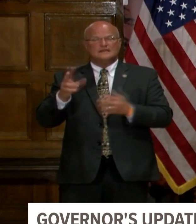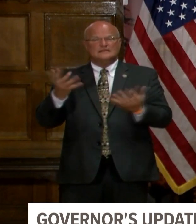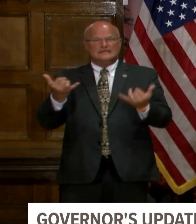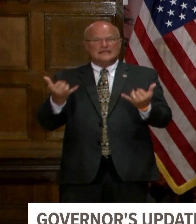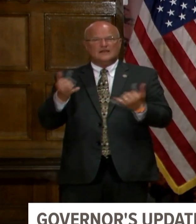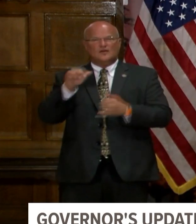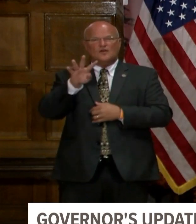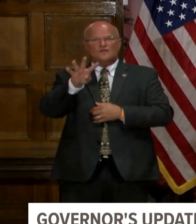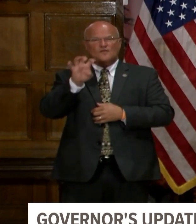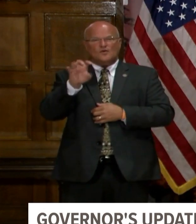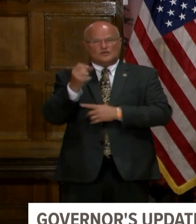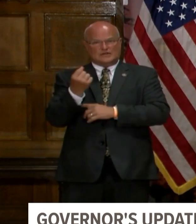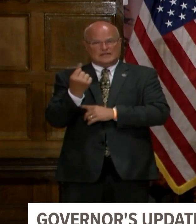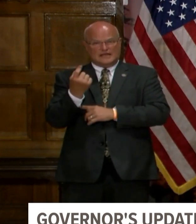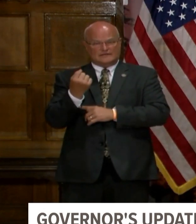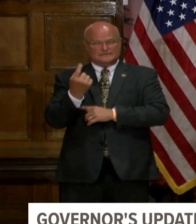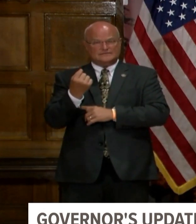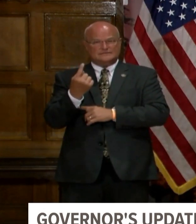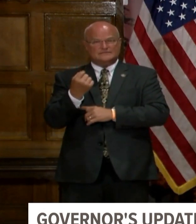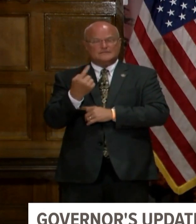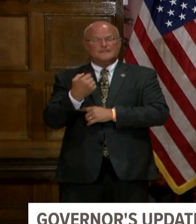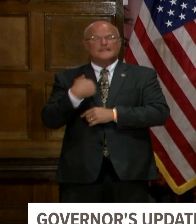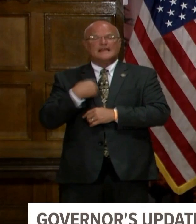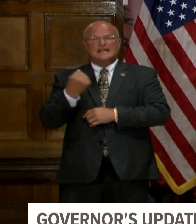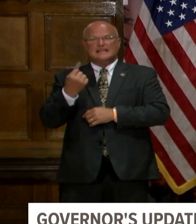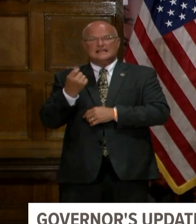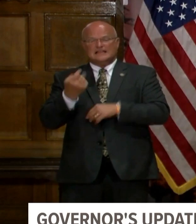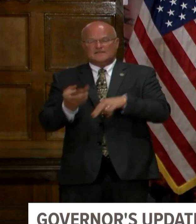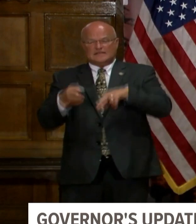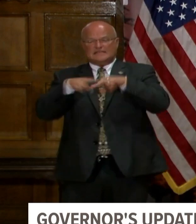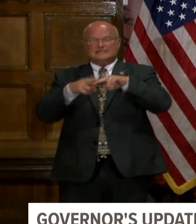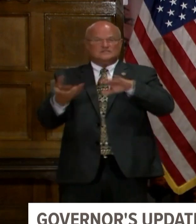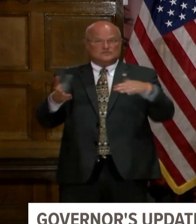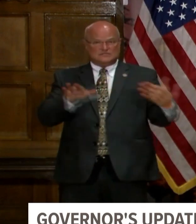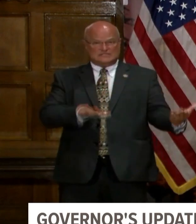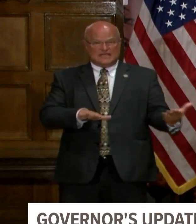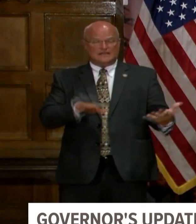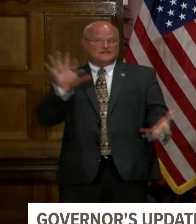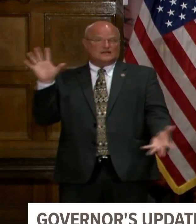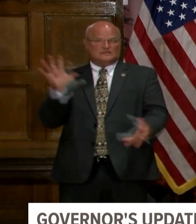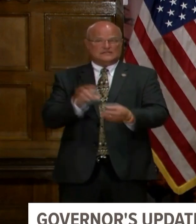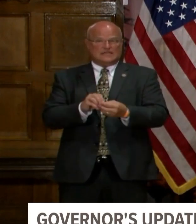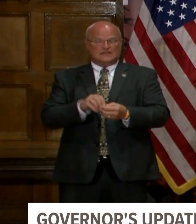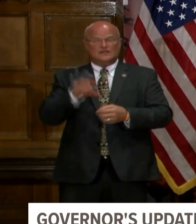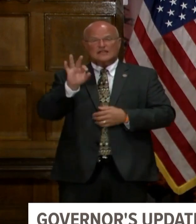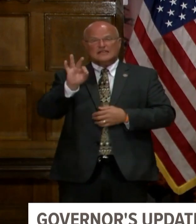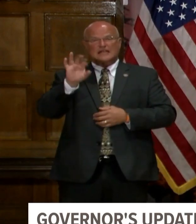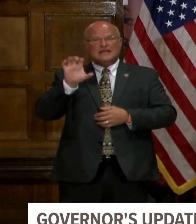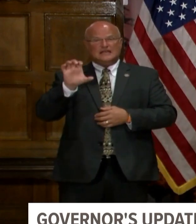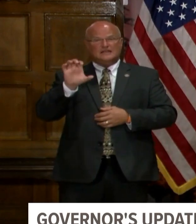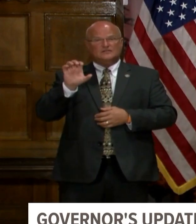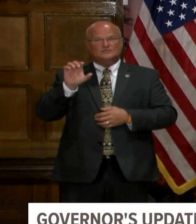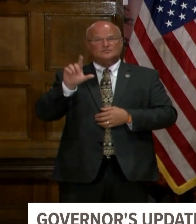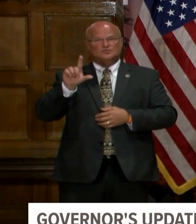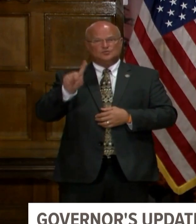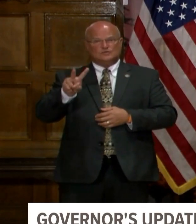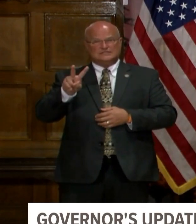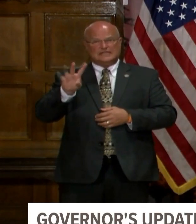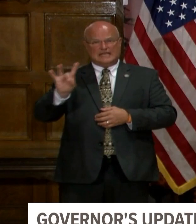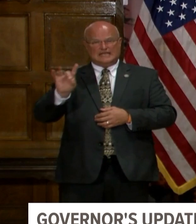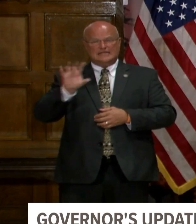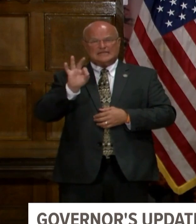brings us to 411. And we've had 11 additional deaths. That brings our total to